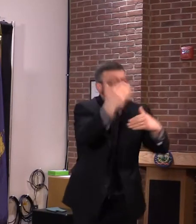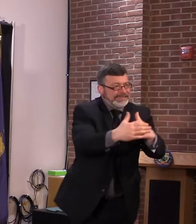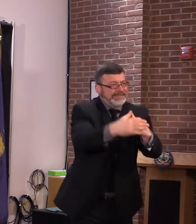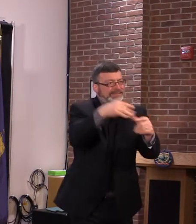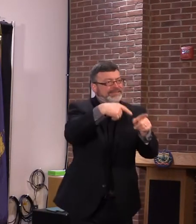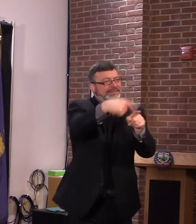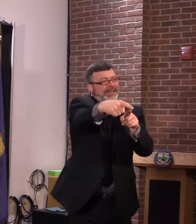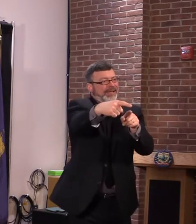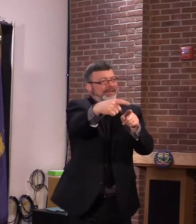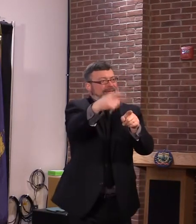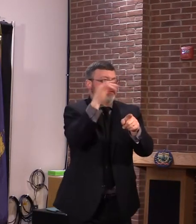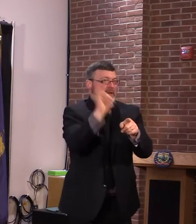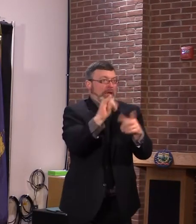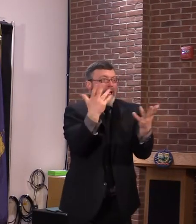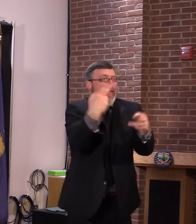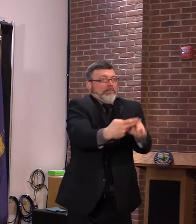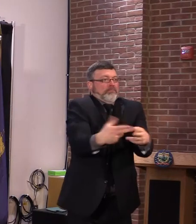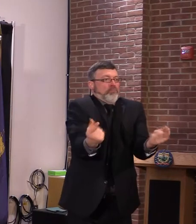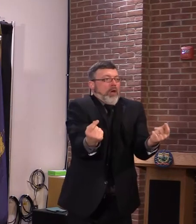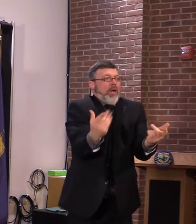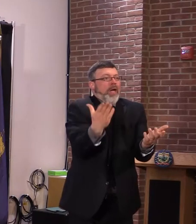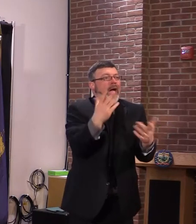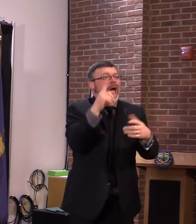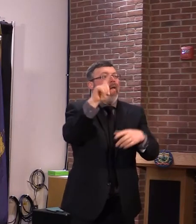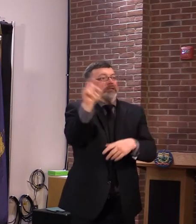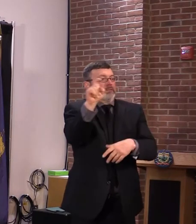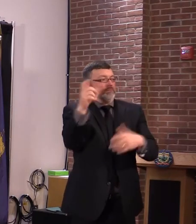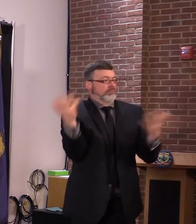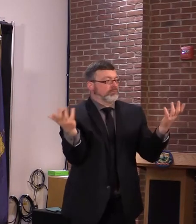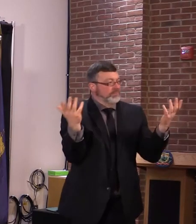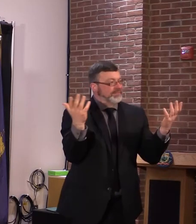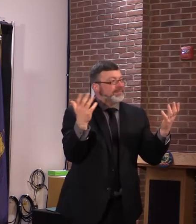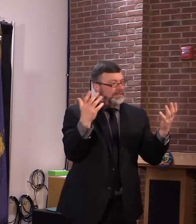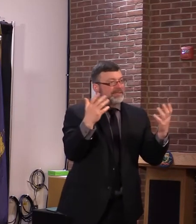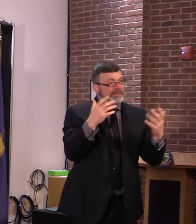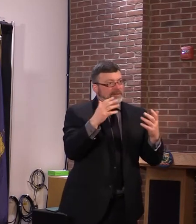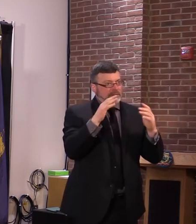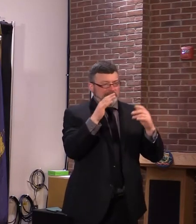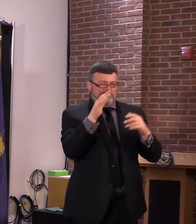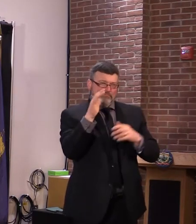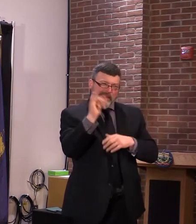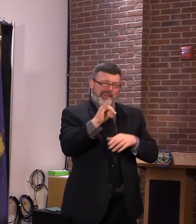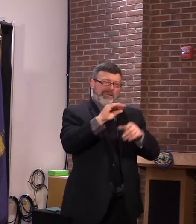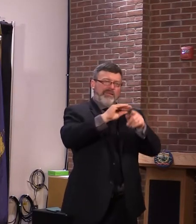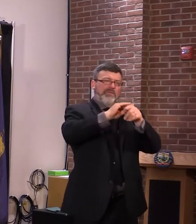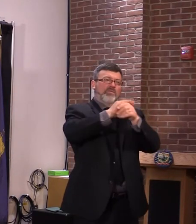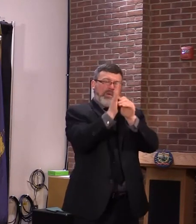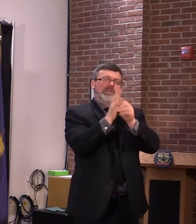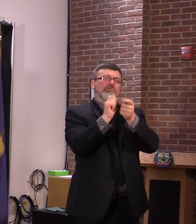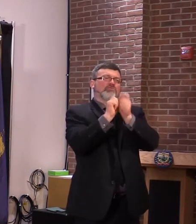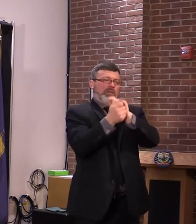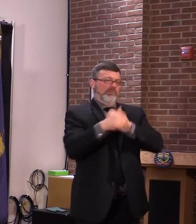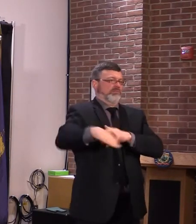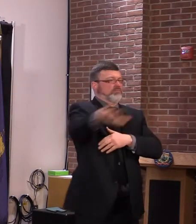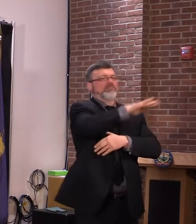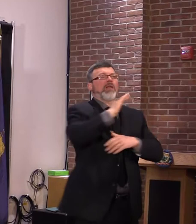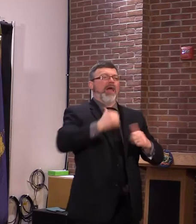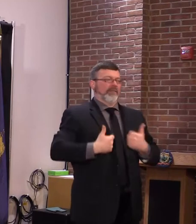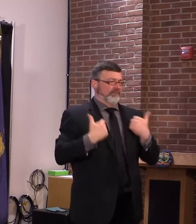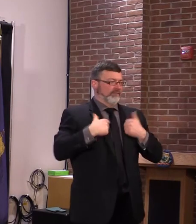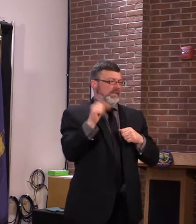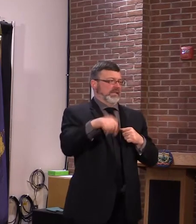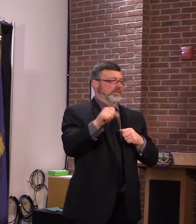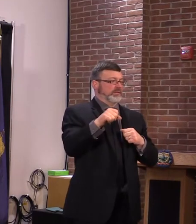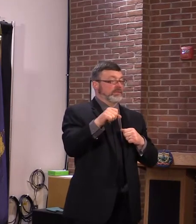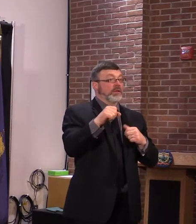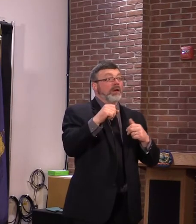terms of our scientific approach to how we live. So it's really hard to do the hypothetical, you know, what's contact tracing going to be like,